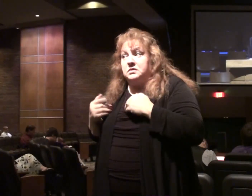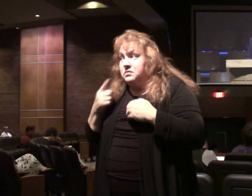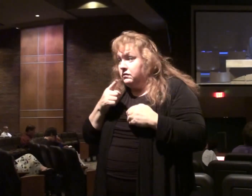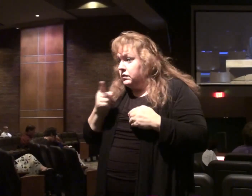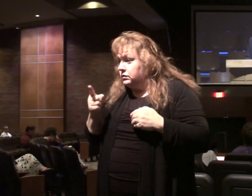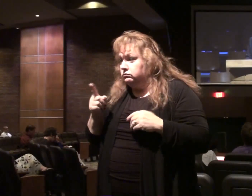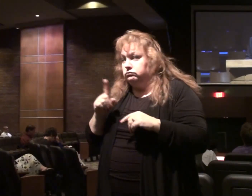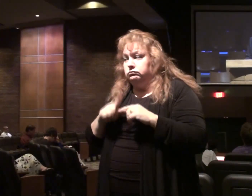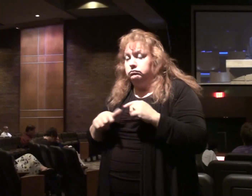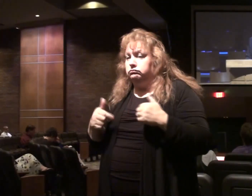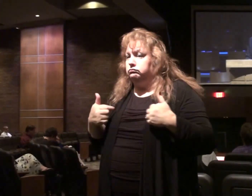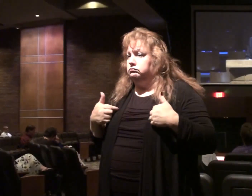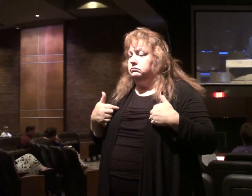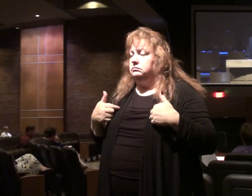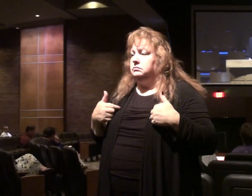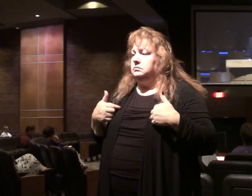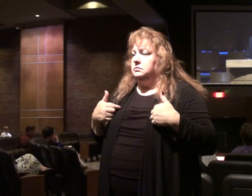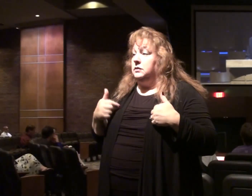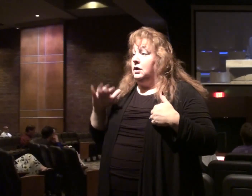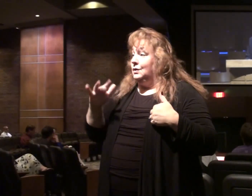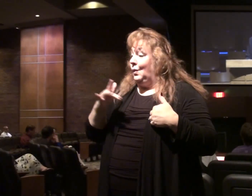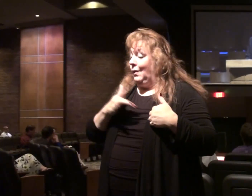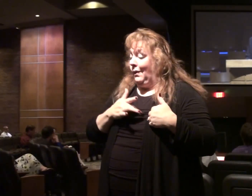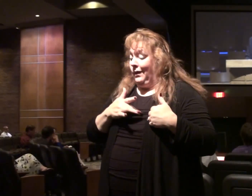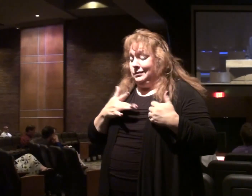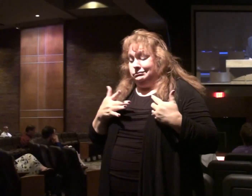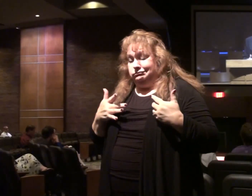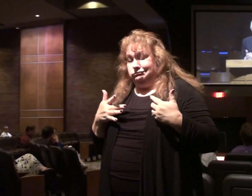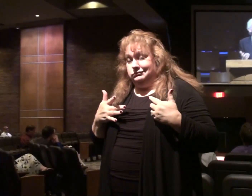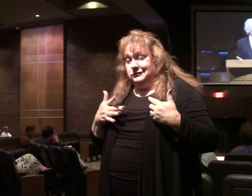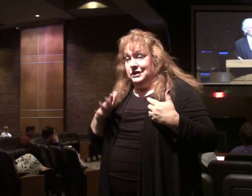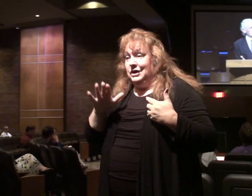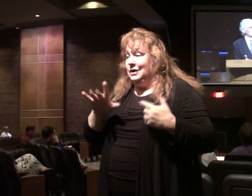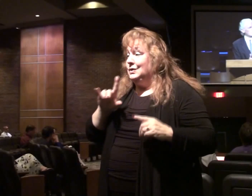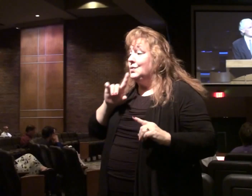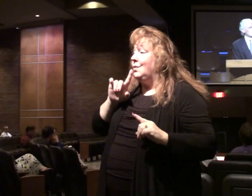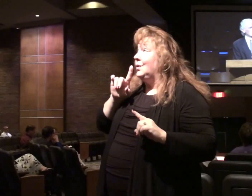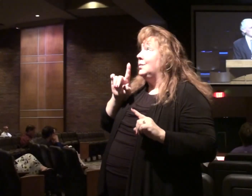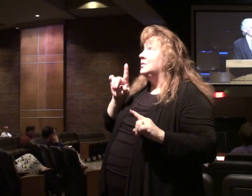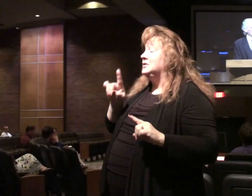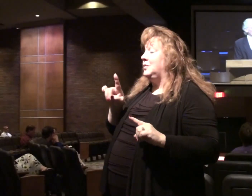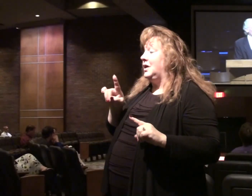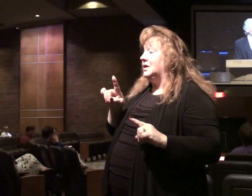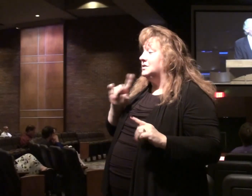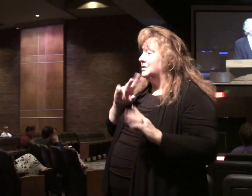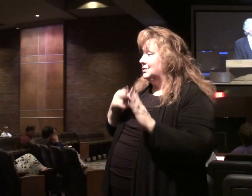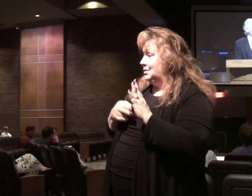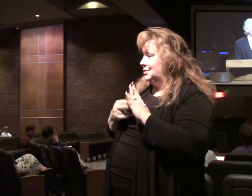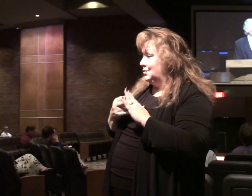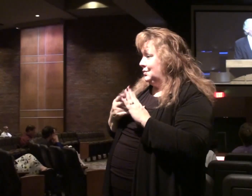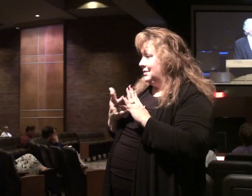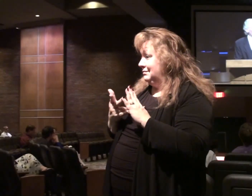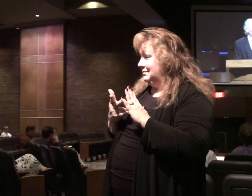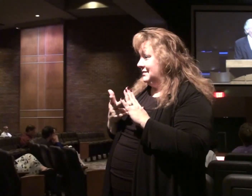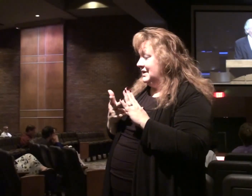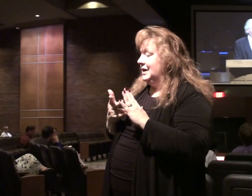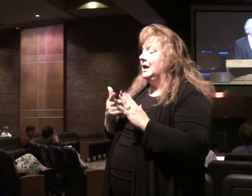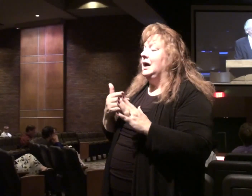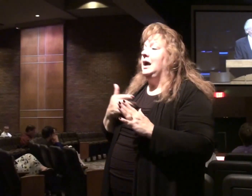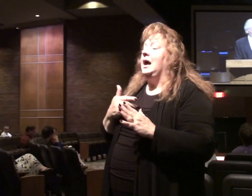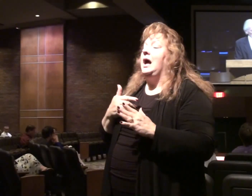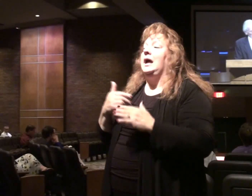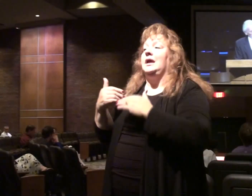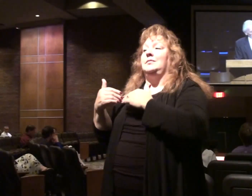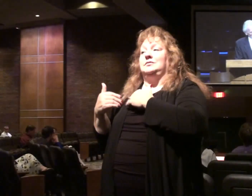responsibility for the condition of your heart and your response to the truth. But I will be